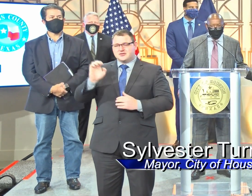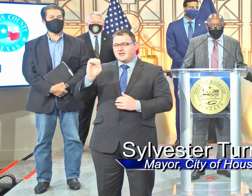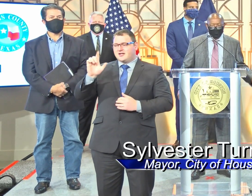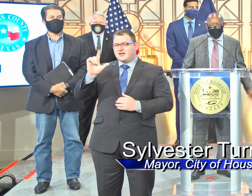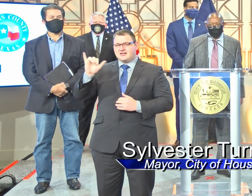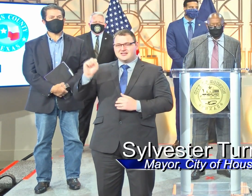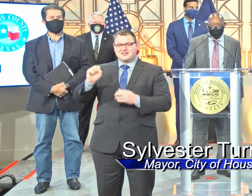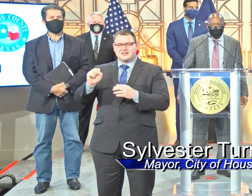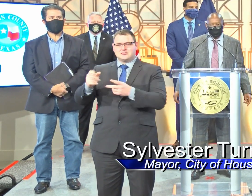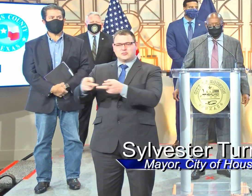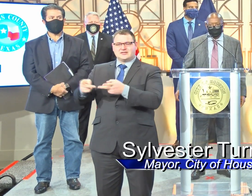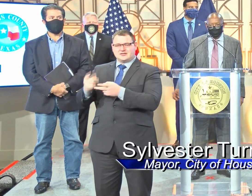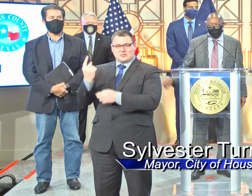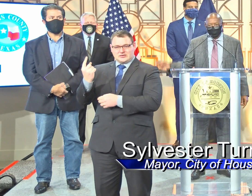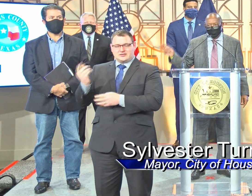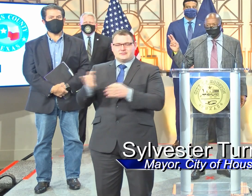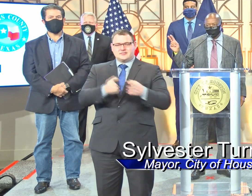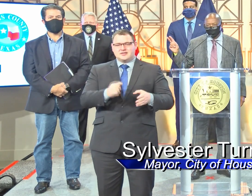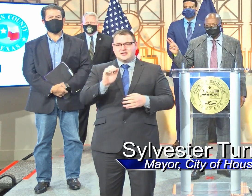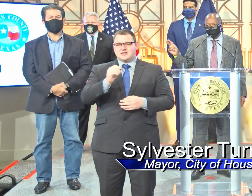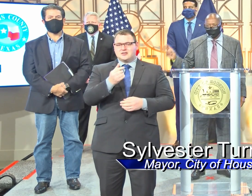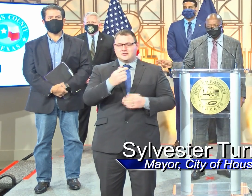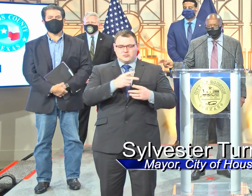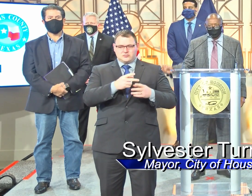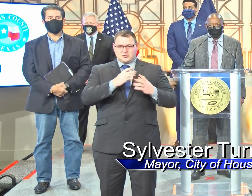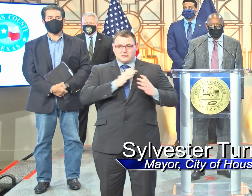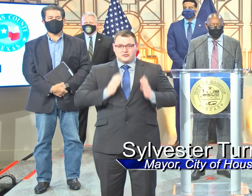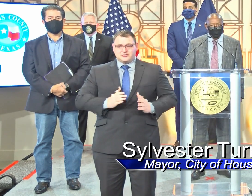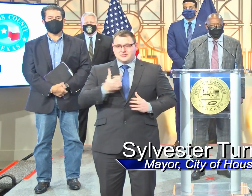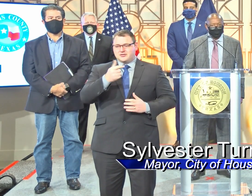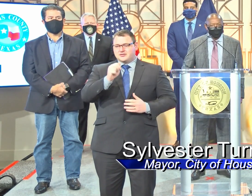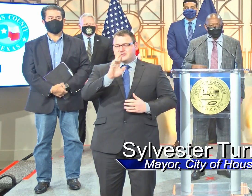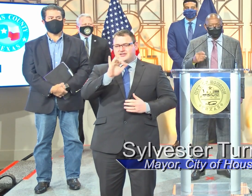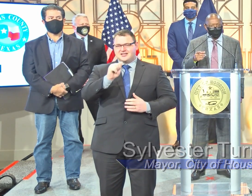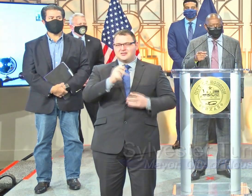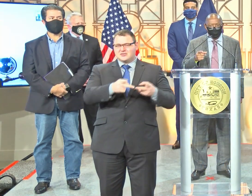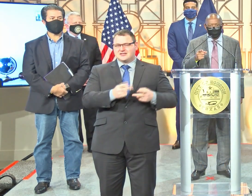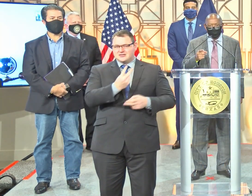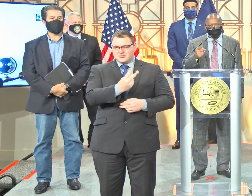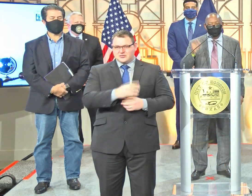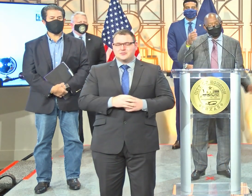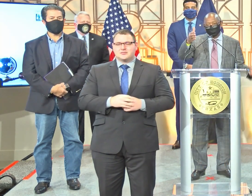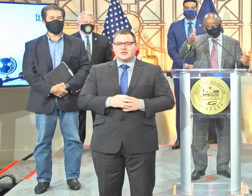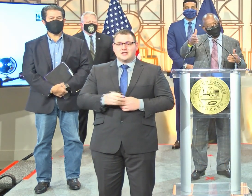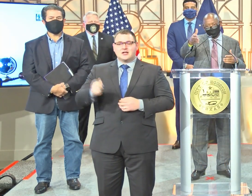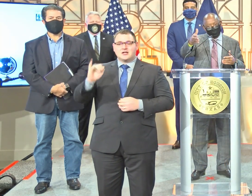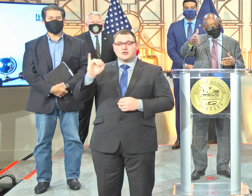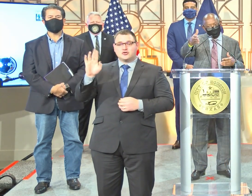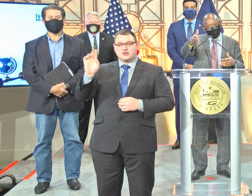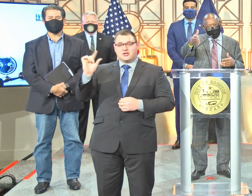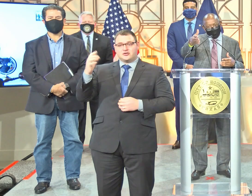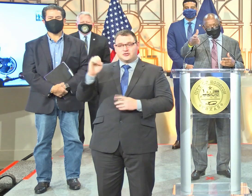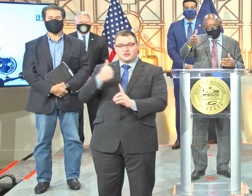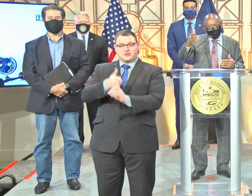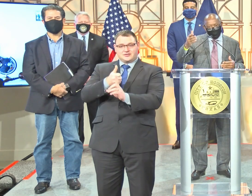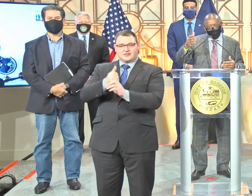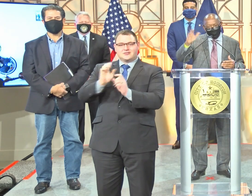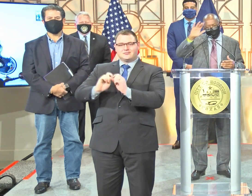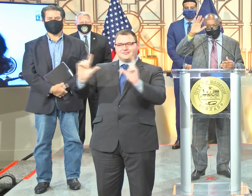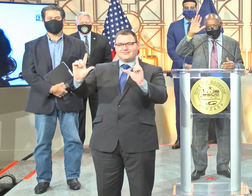1, and we have Commissioner Adrian Garcia, Precinct 2. The county judge will be, that's the county judge right